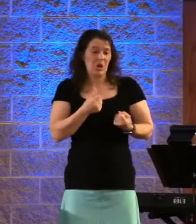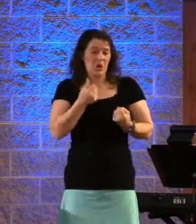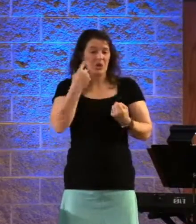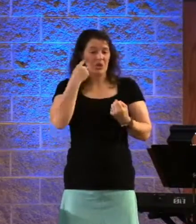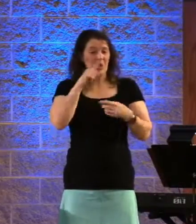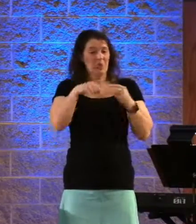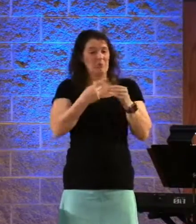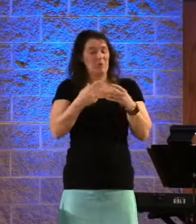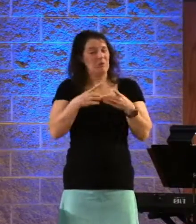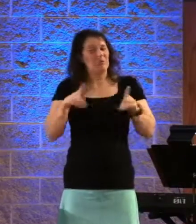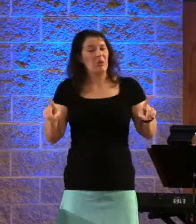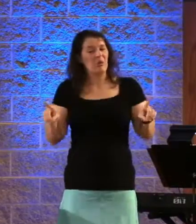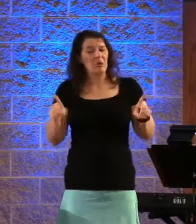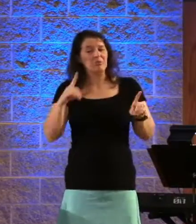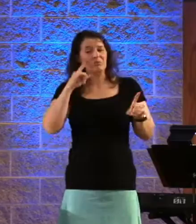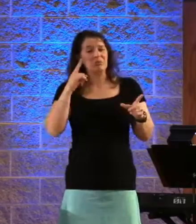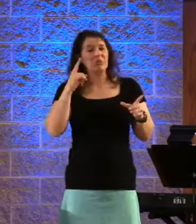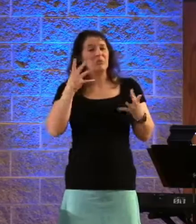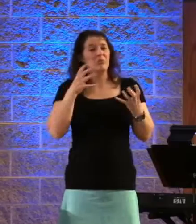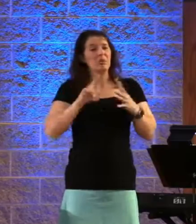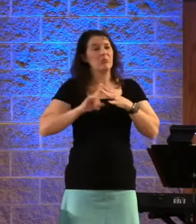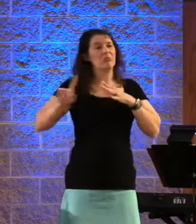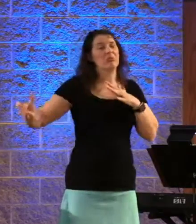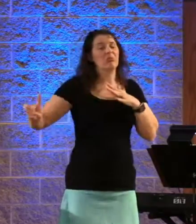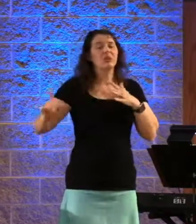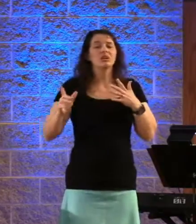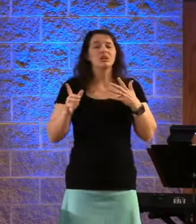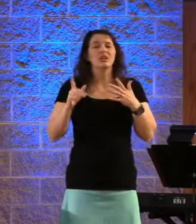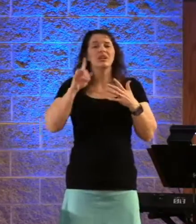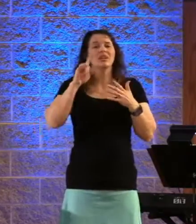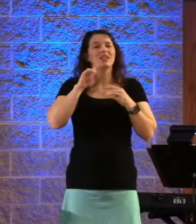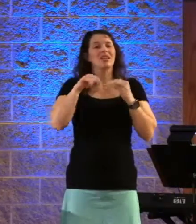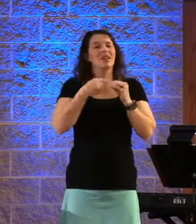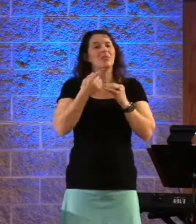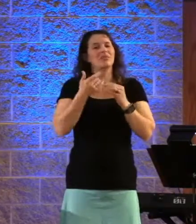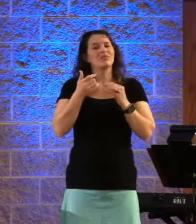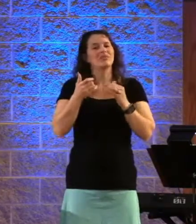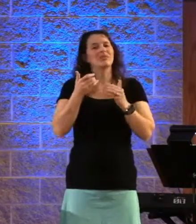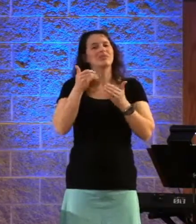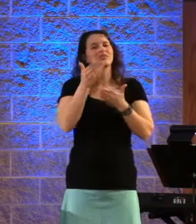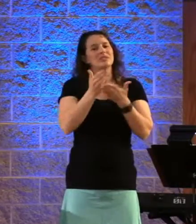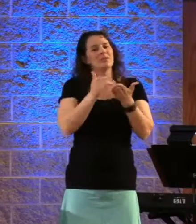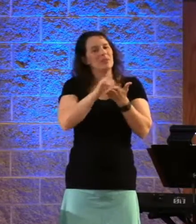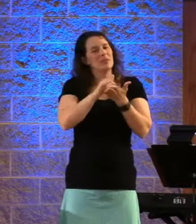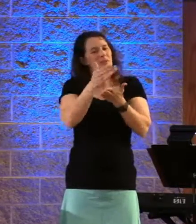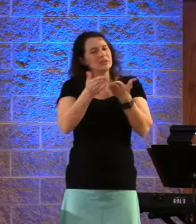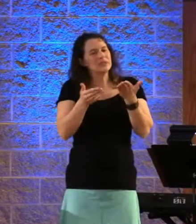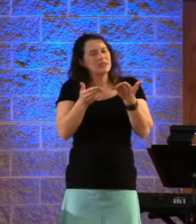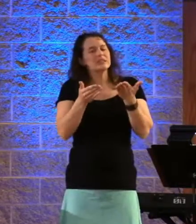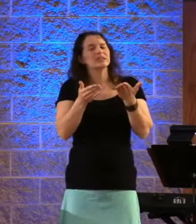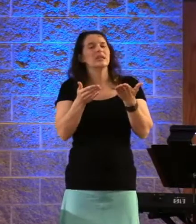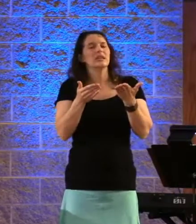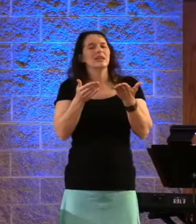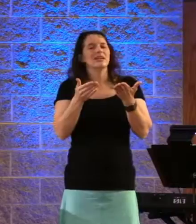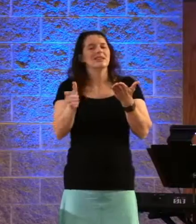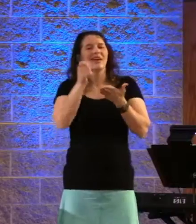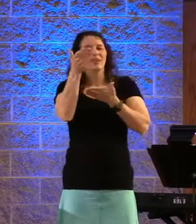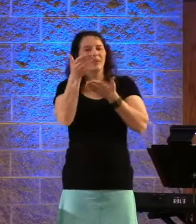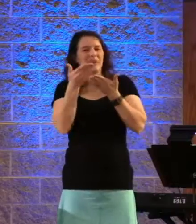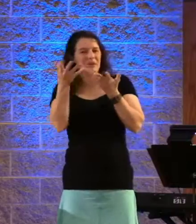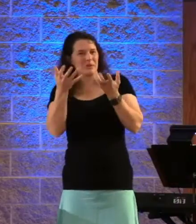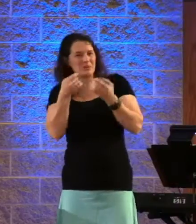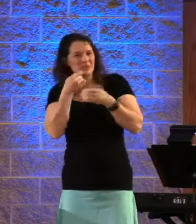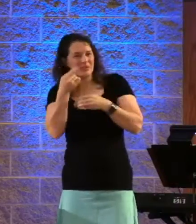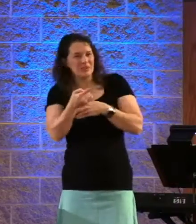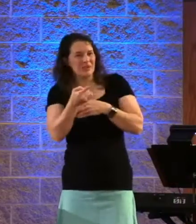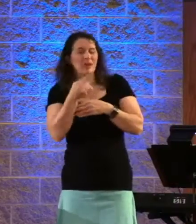about wanting to have out. I hope you'll think about some of those things. And I have other things we could say as well. And I'm always willing to be able to be of